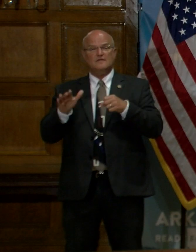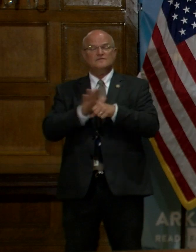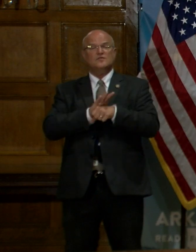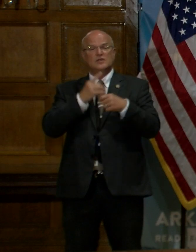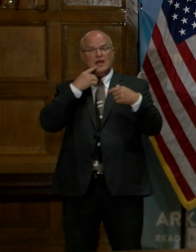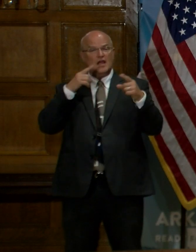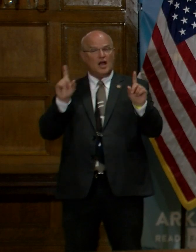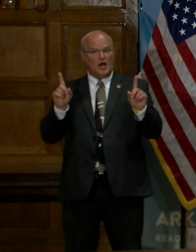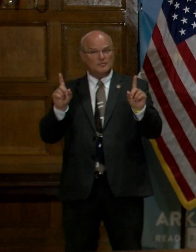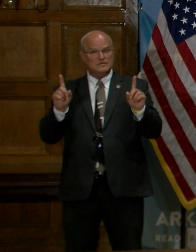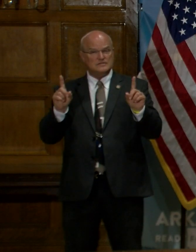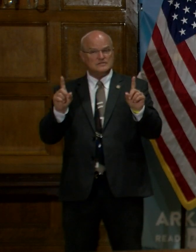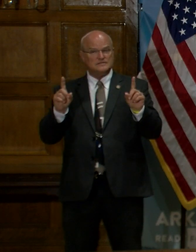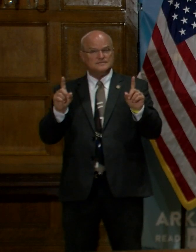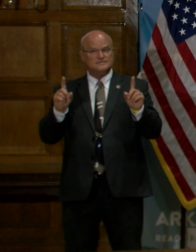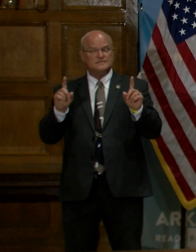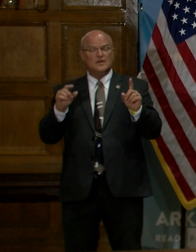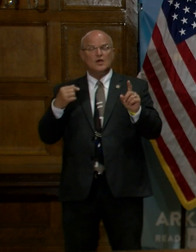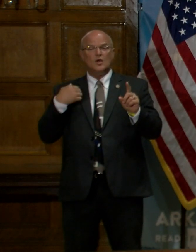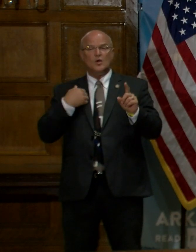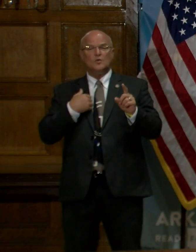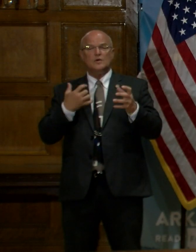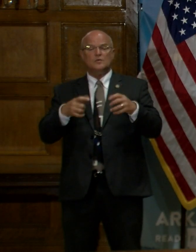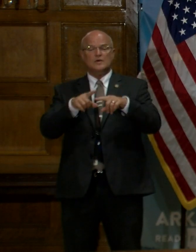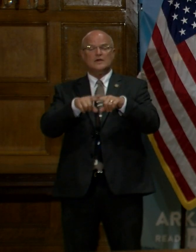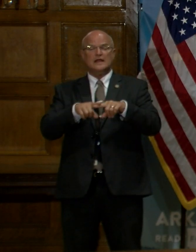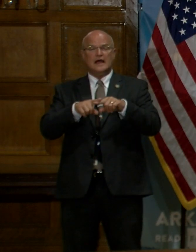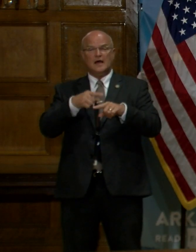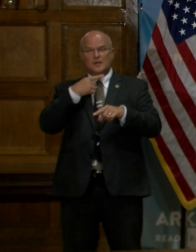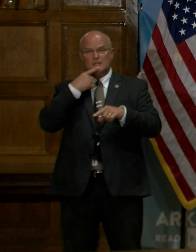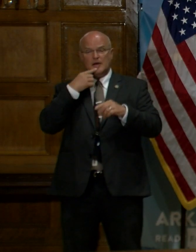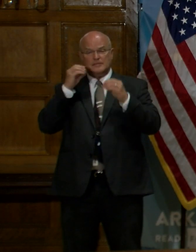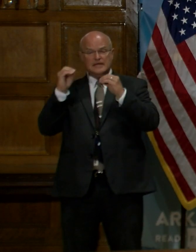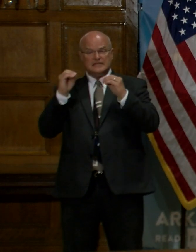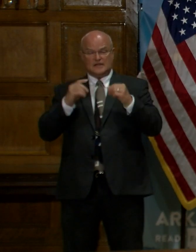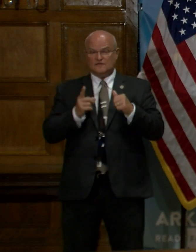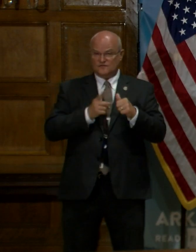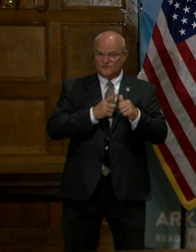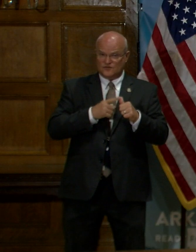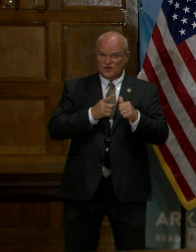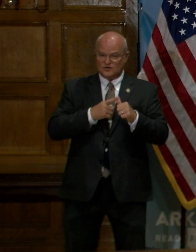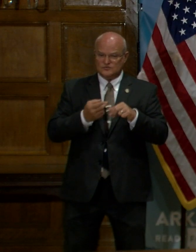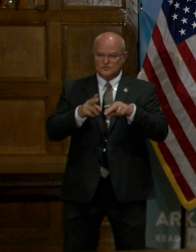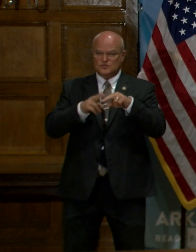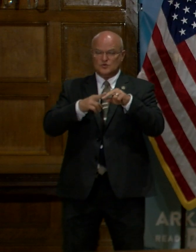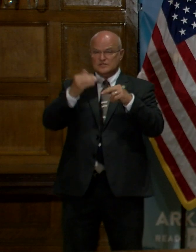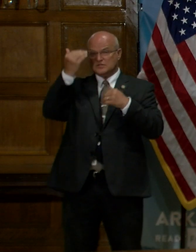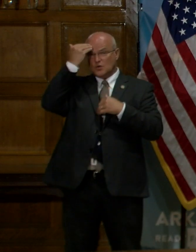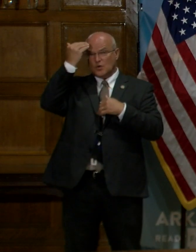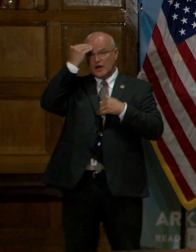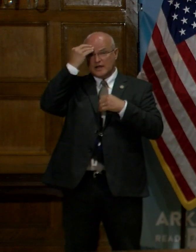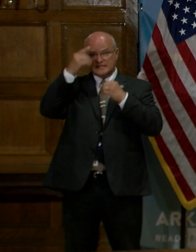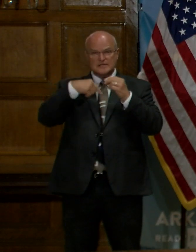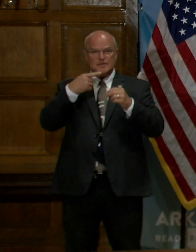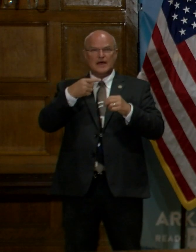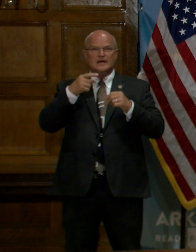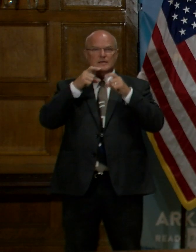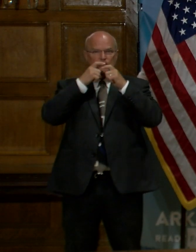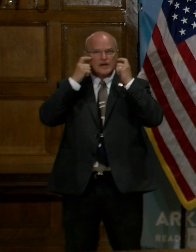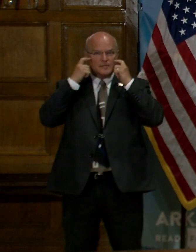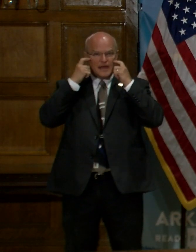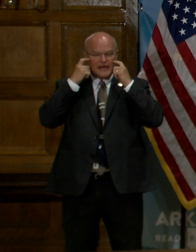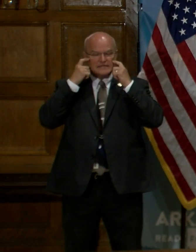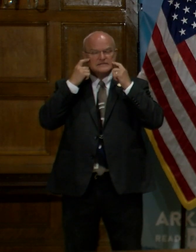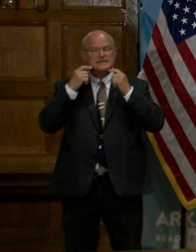fully accomplished, and that we wanted to rely upon public education first and increase the awareness of that. Clearly, I